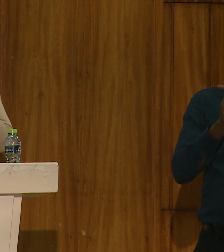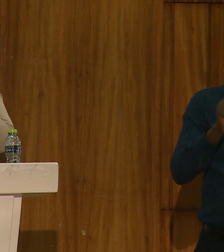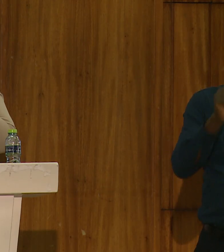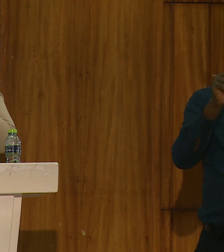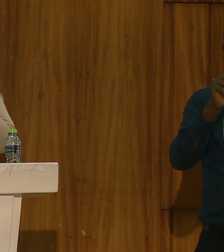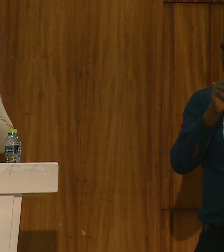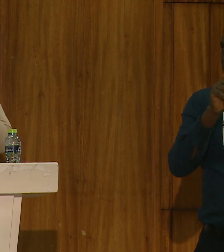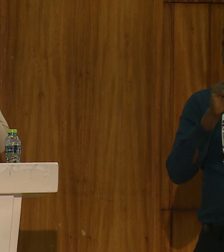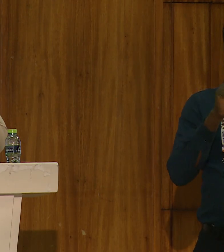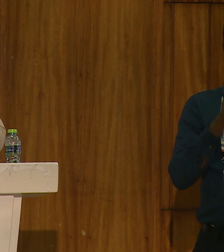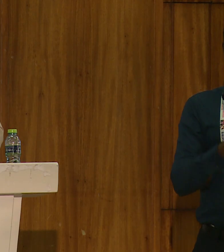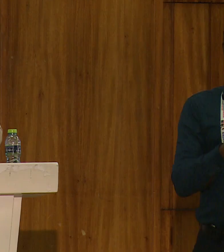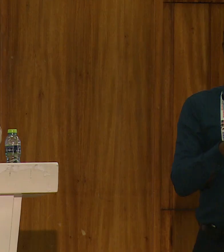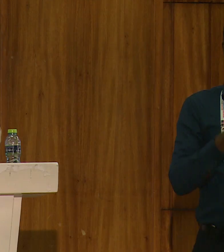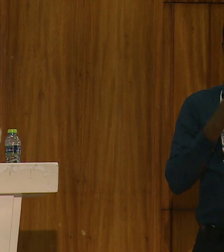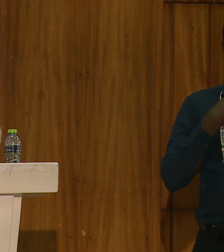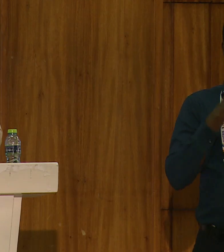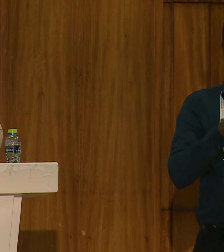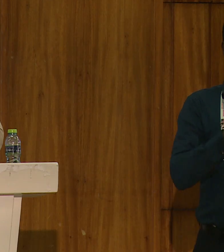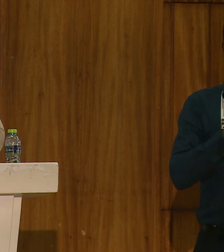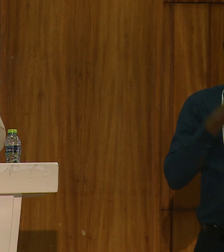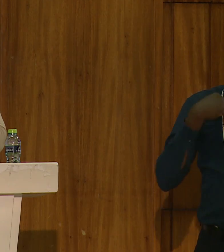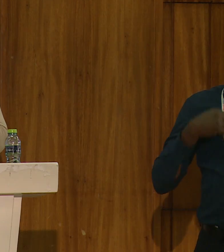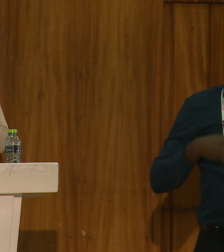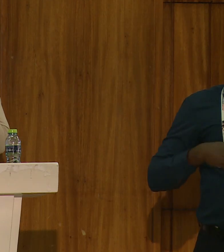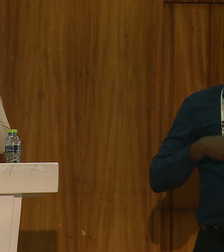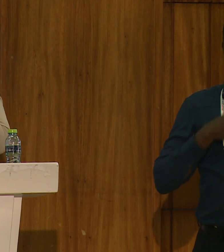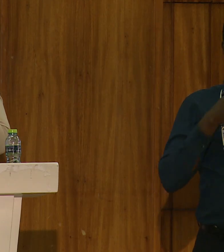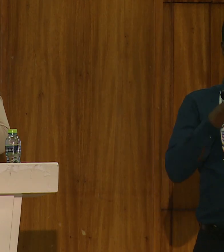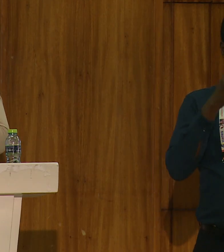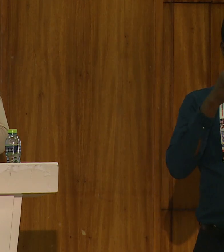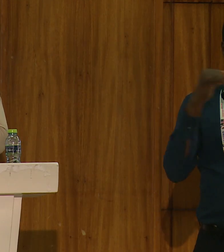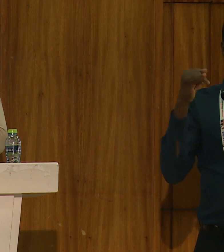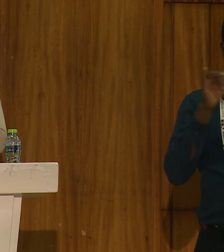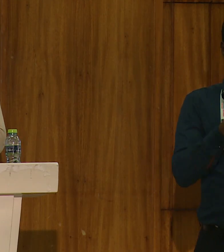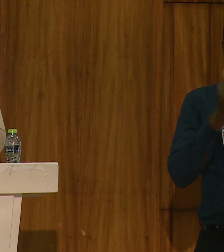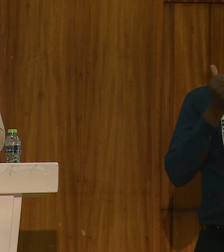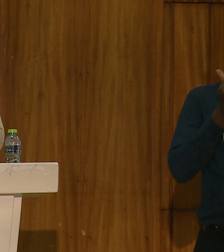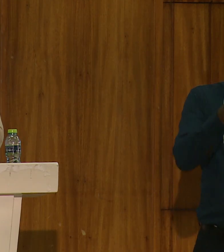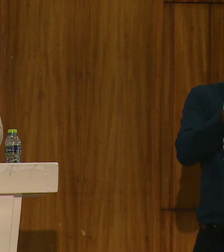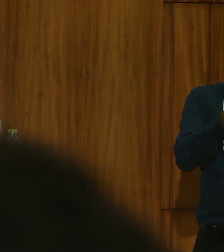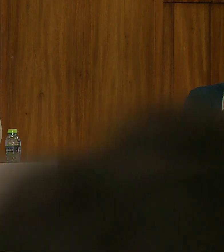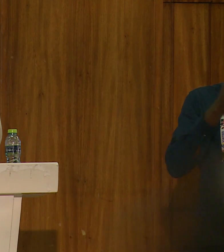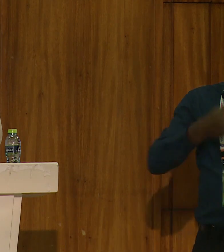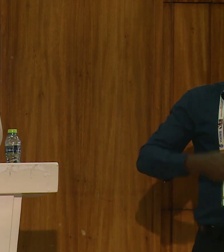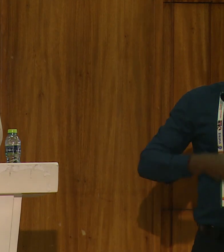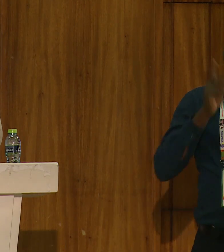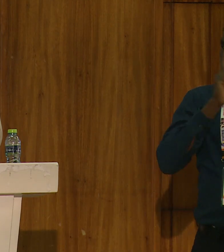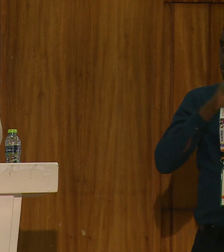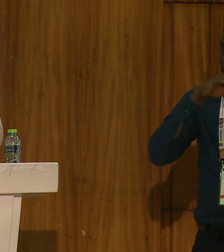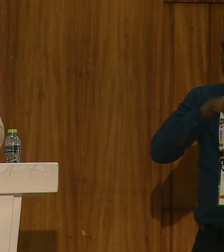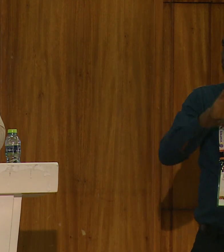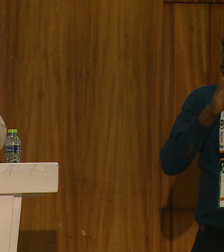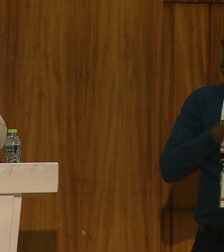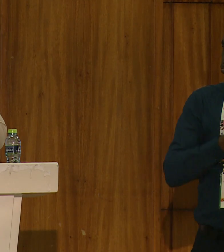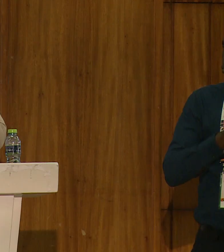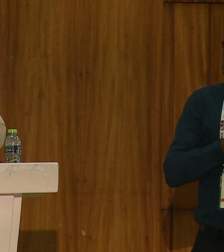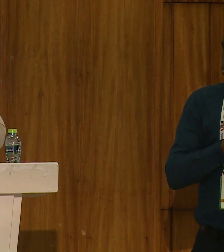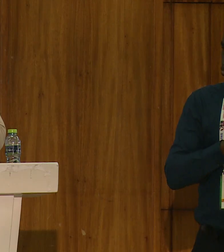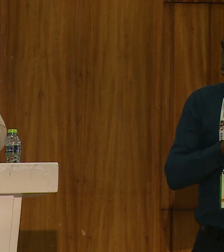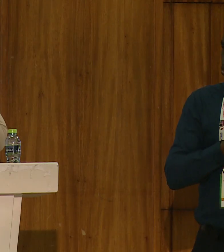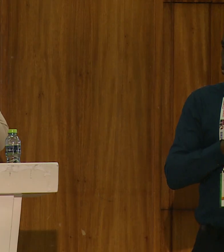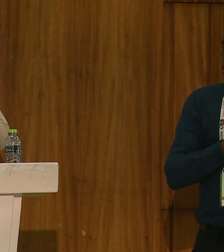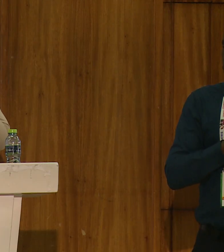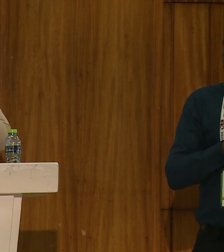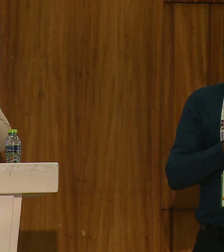then again, there's the school health guidelines that supports re-entry of young people back into school. And re-entry